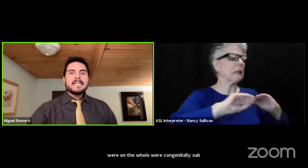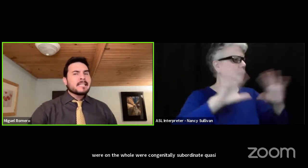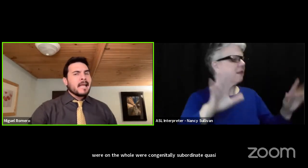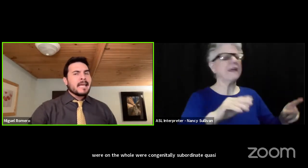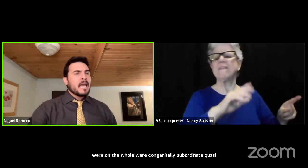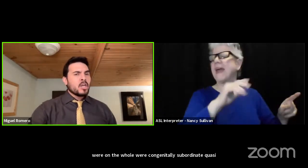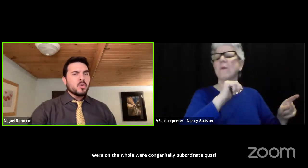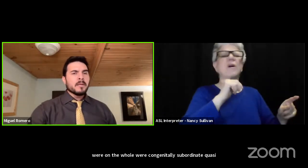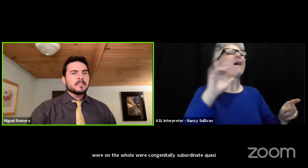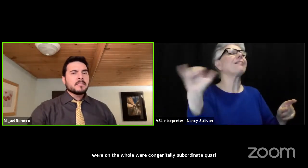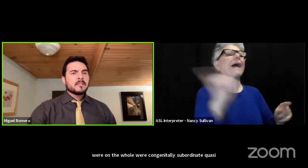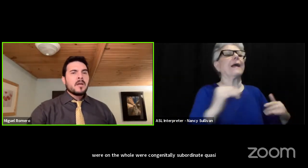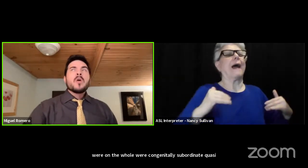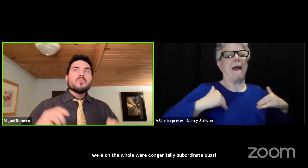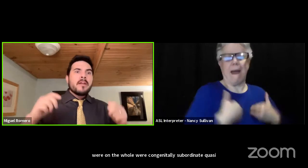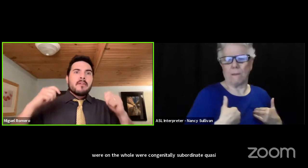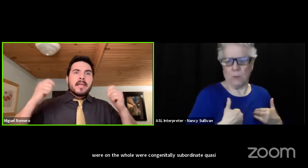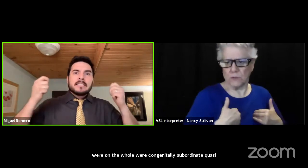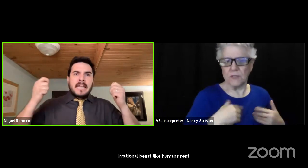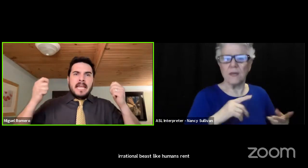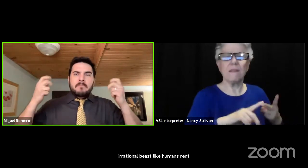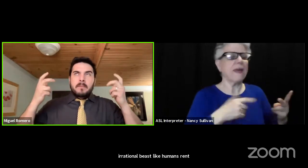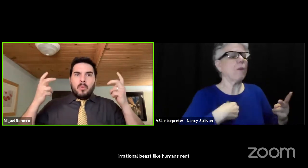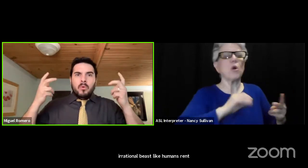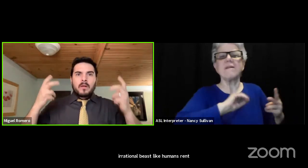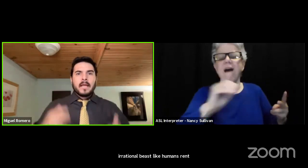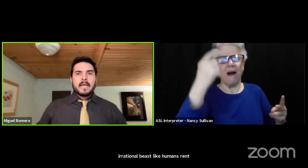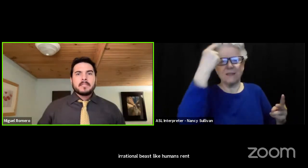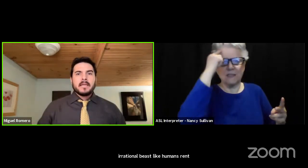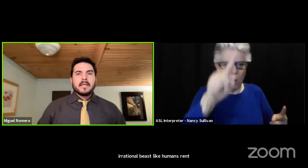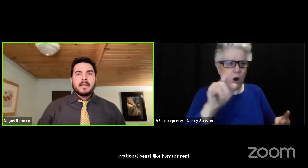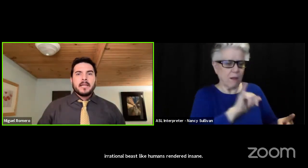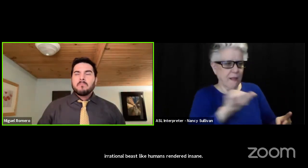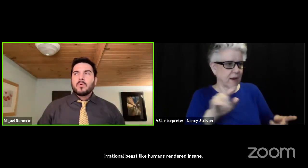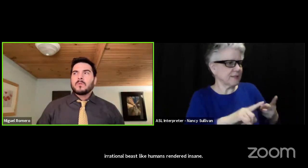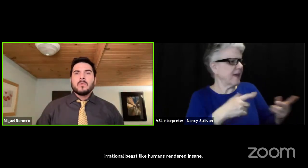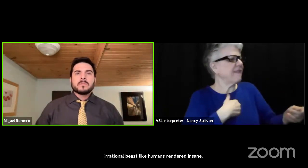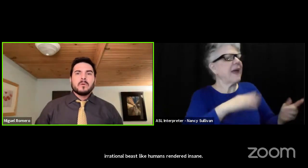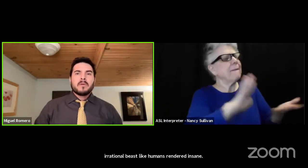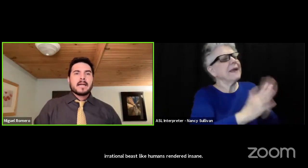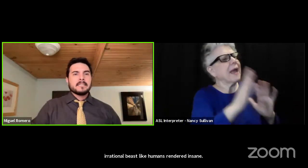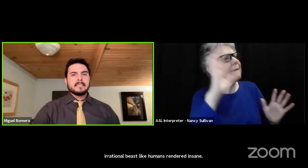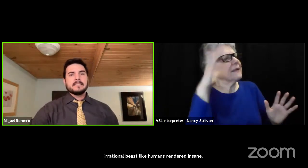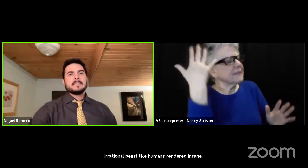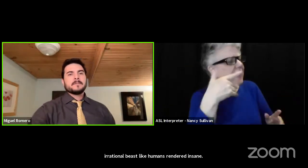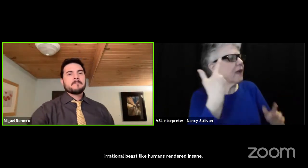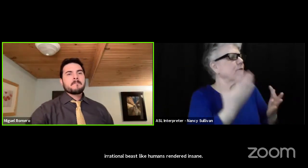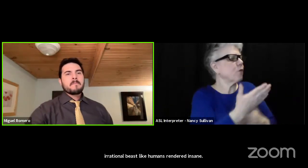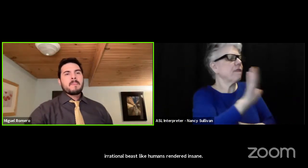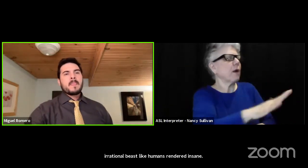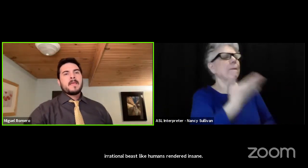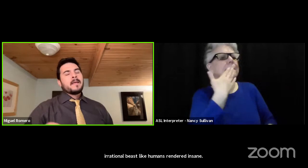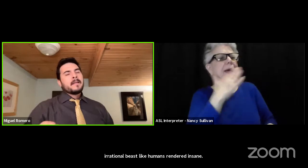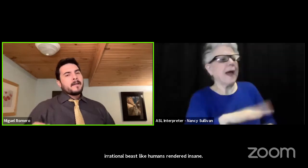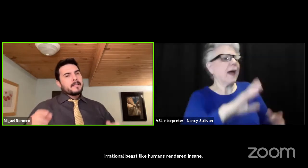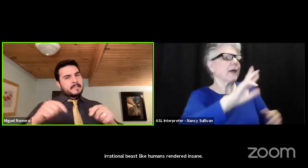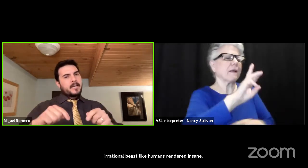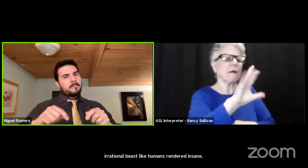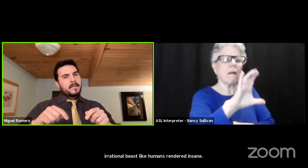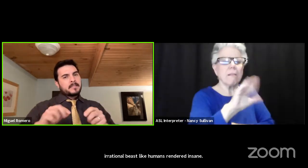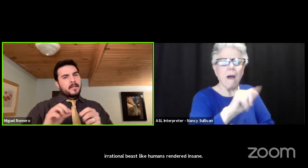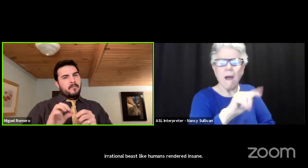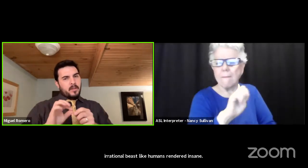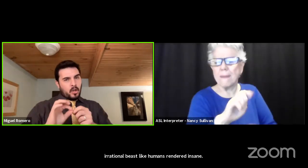quasi-irrational, beast-like humans, rendered insane by poor climate and immoral cultural practices. Now,